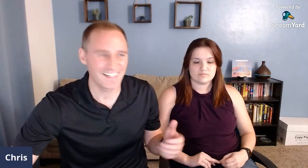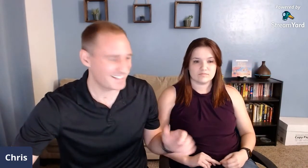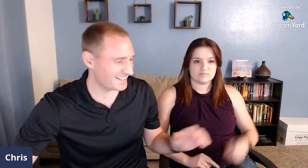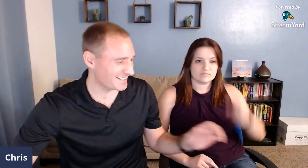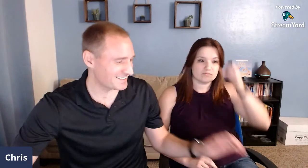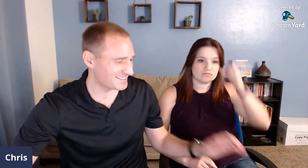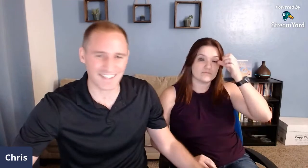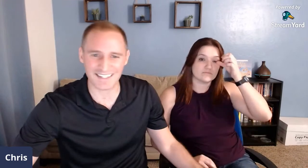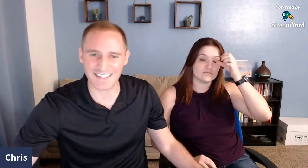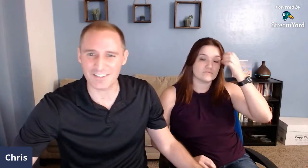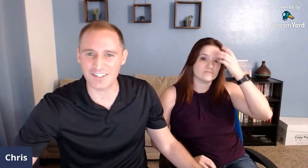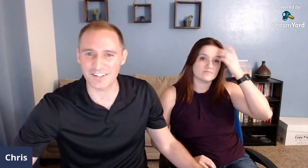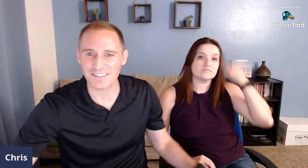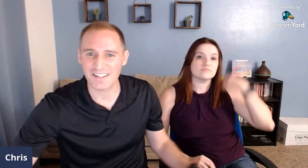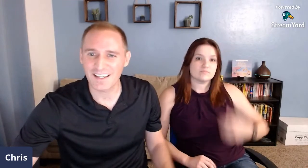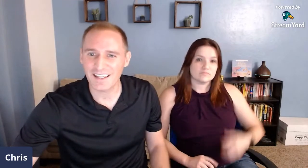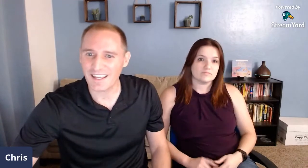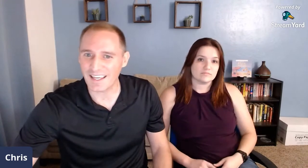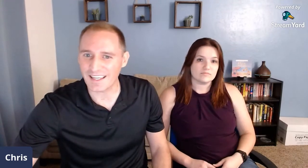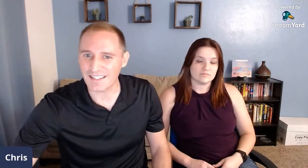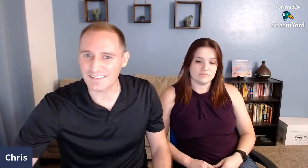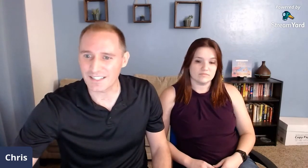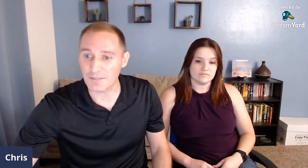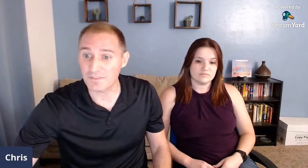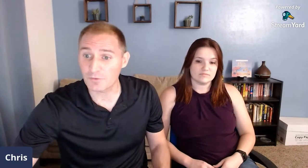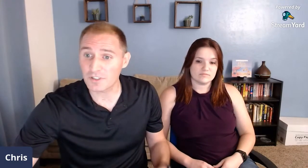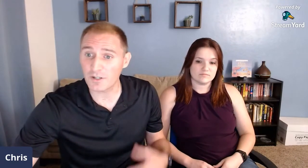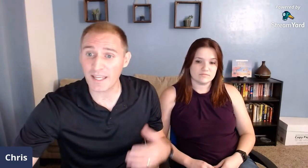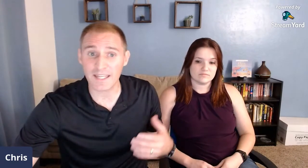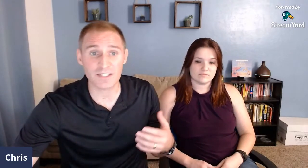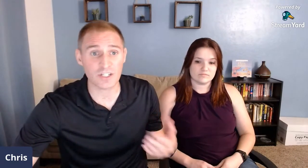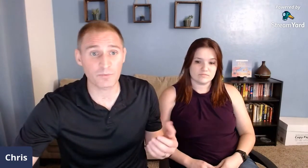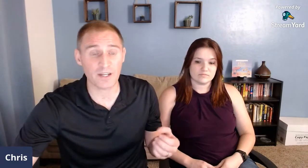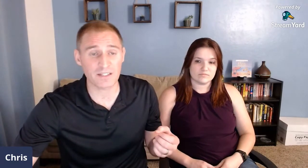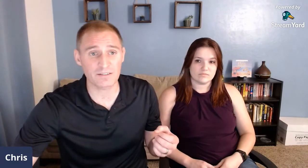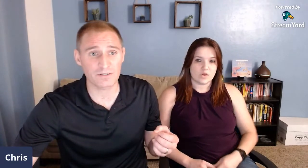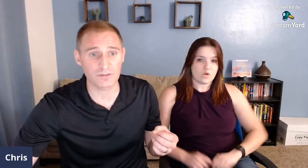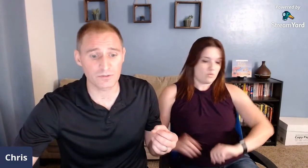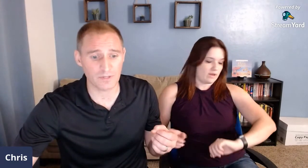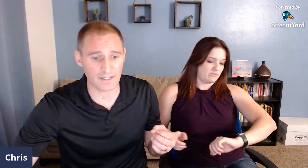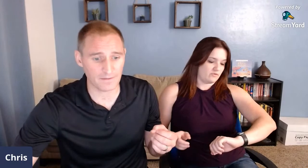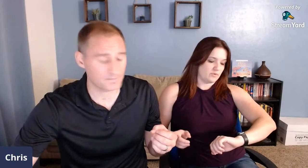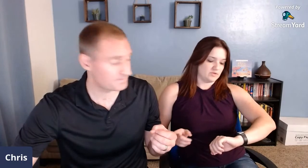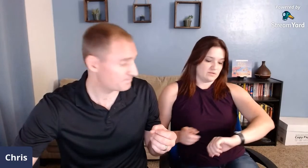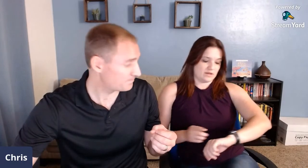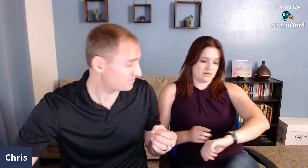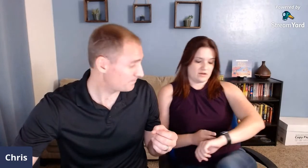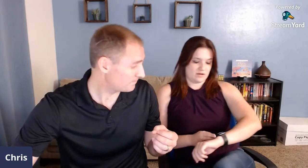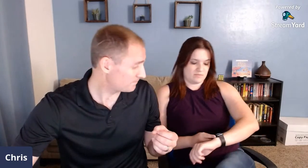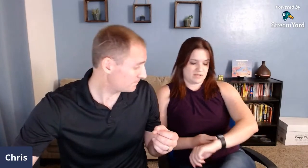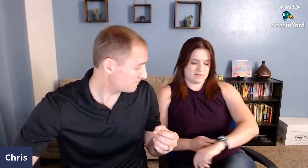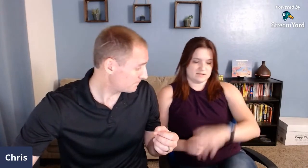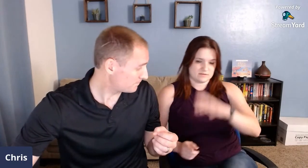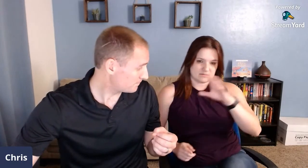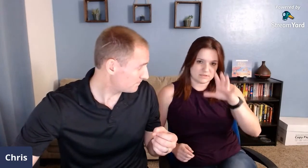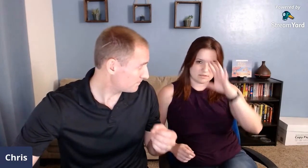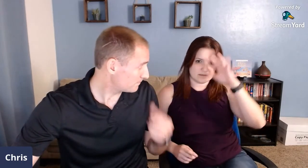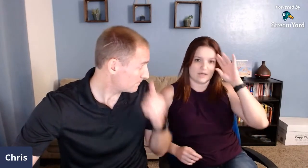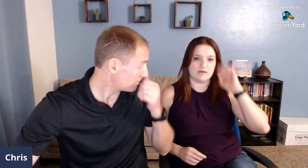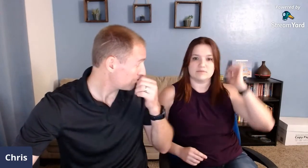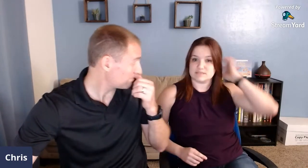past 10, 11 years. And so we'll go ahead and jump right into. Wait, before we do that,